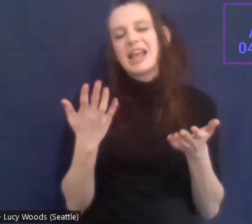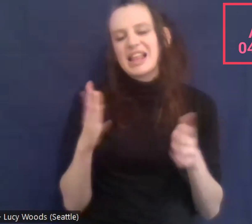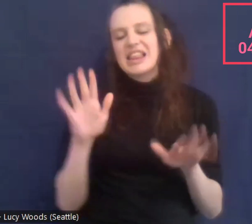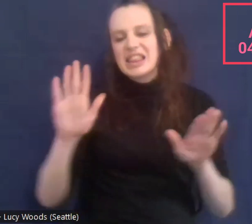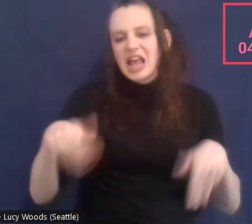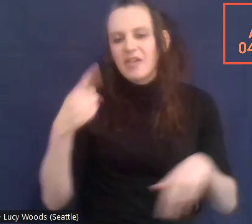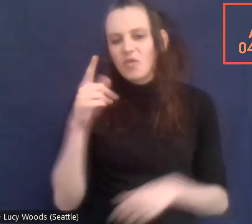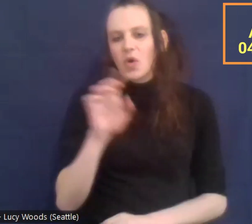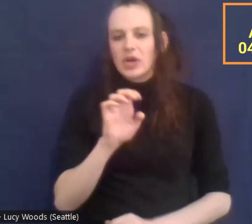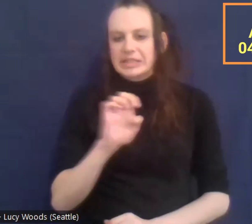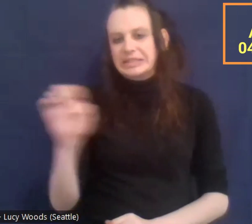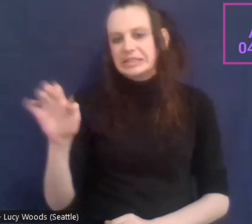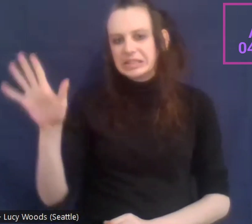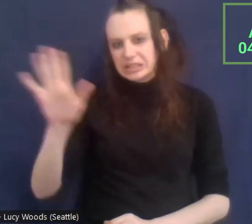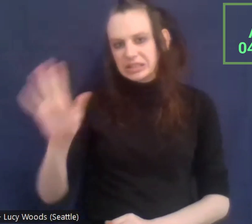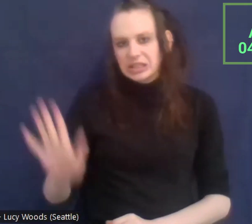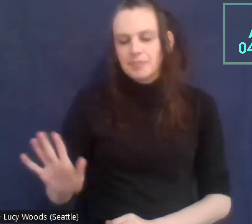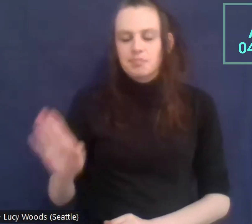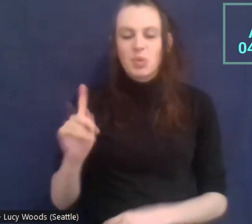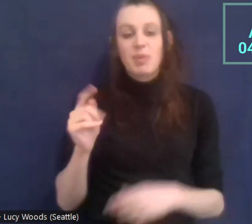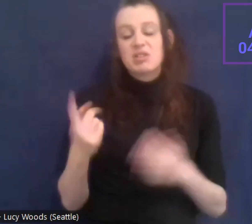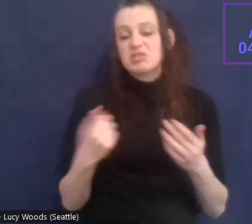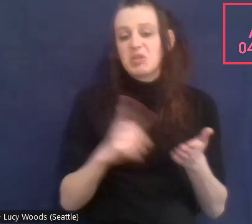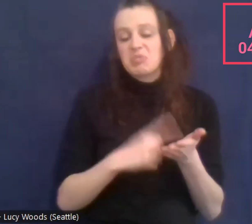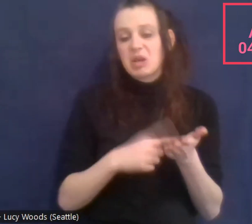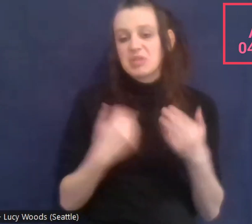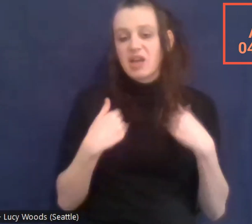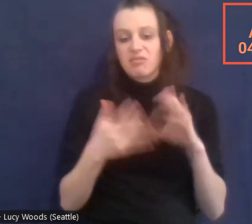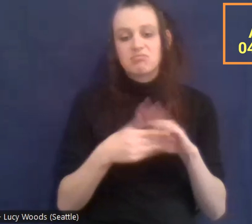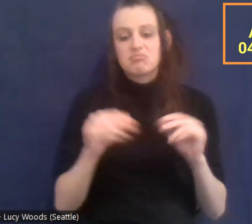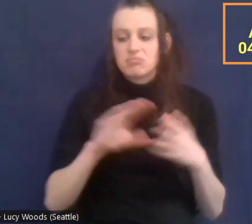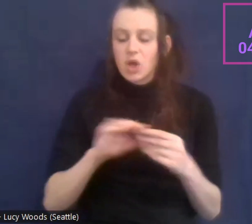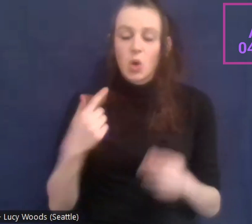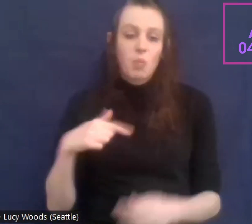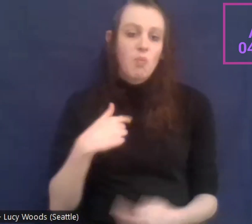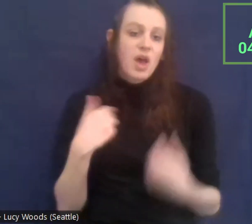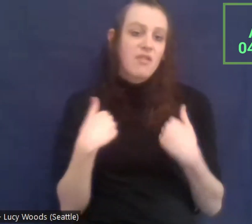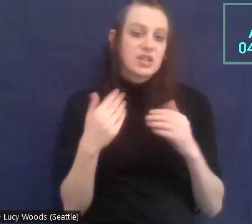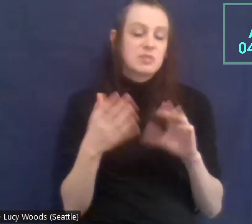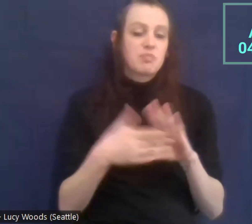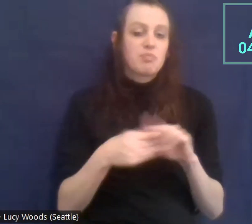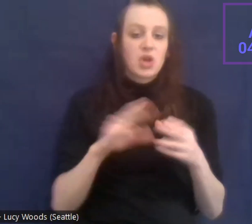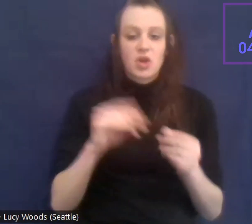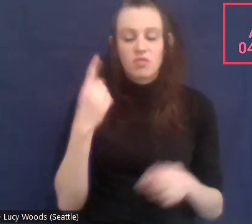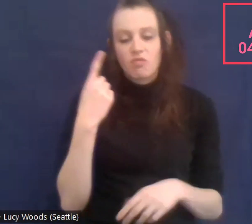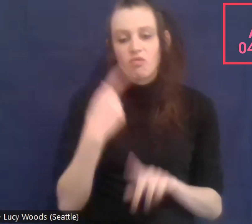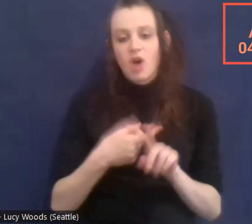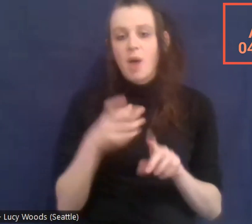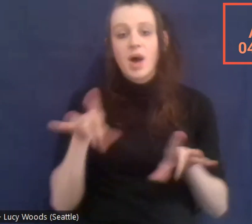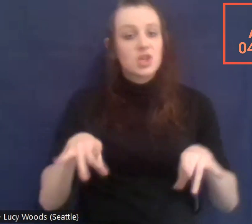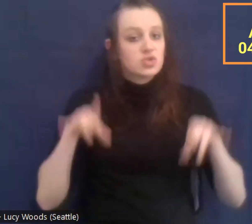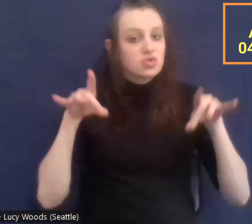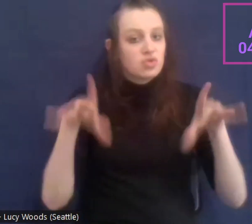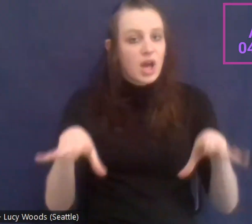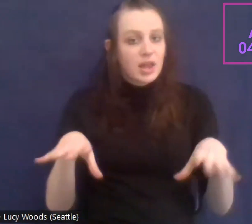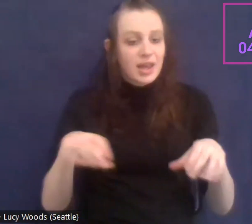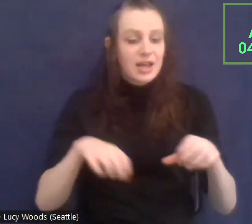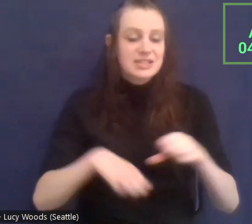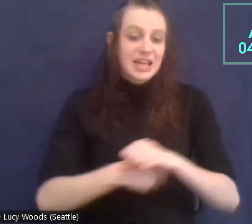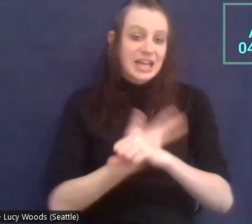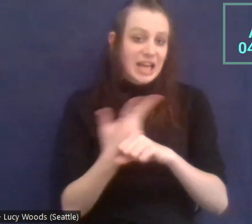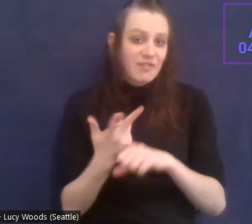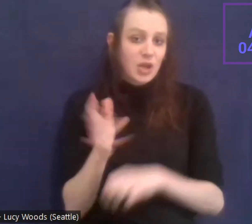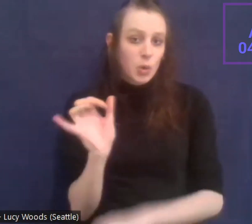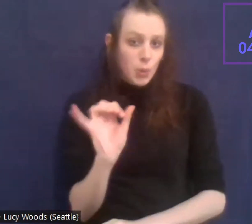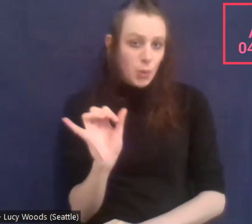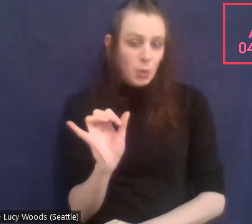had speakers from as far away as Australia and Scandinavia, thanks to the advent of Zoom. At any rate,